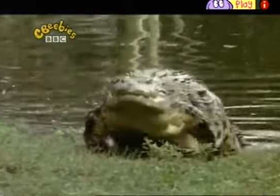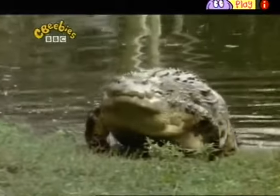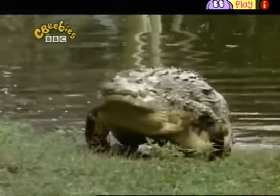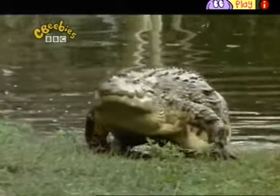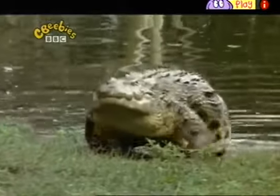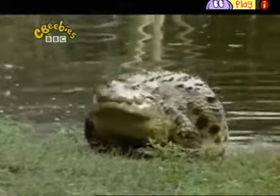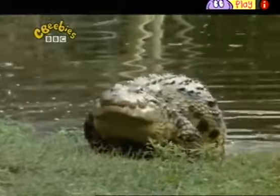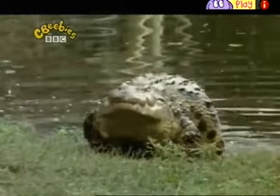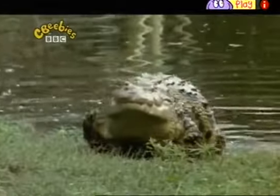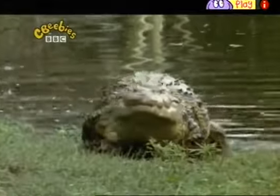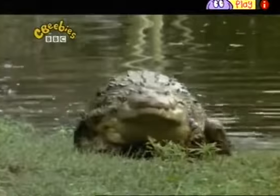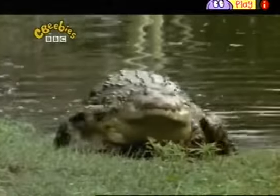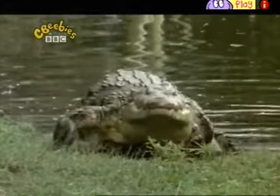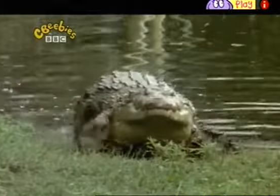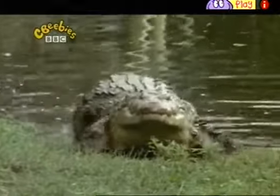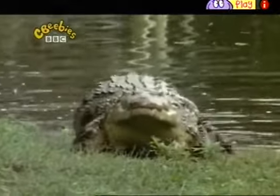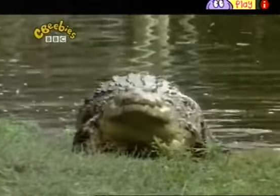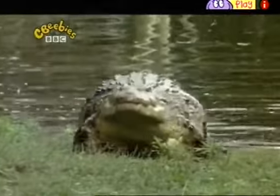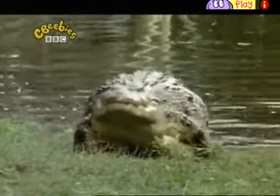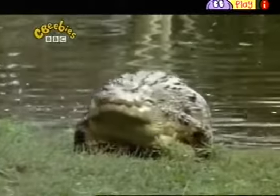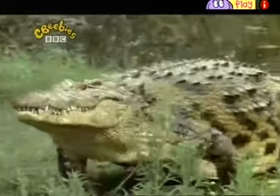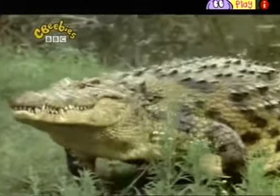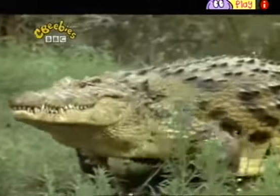And this is a crocodile.